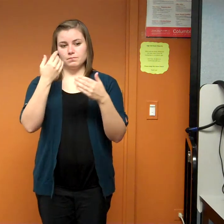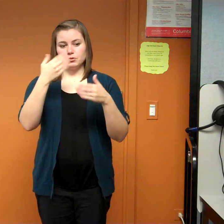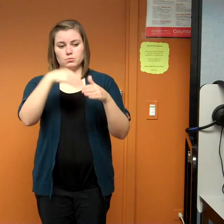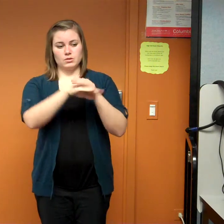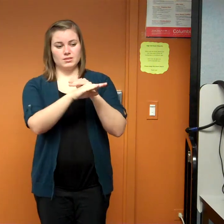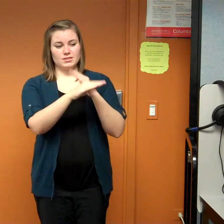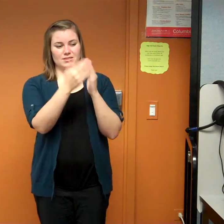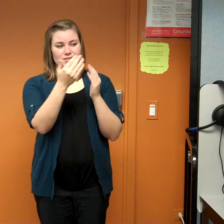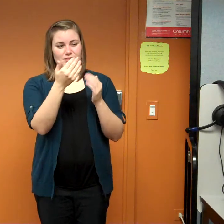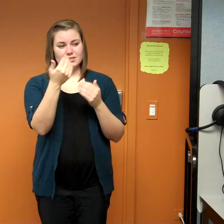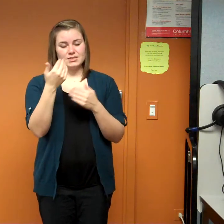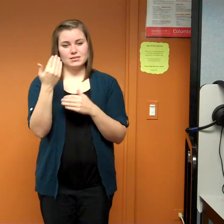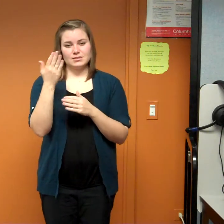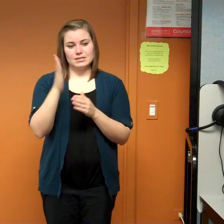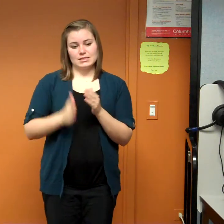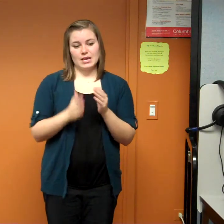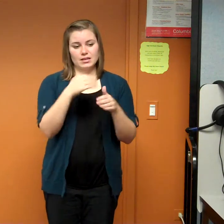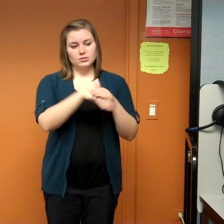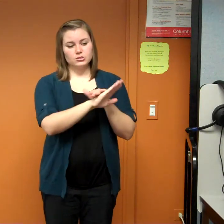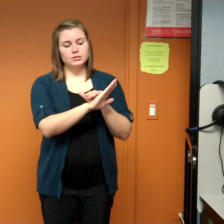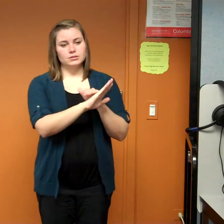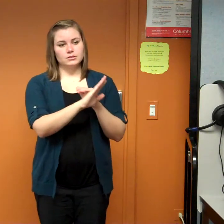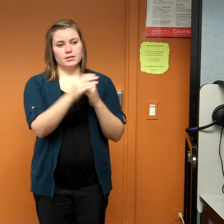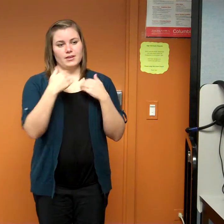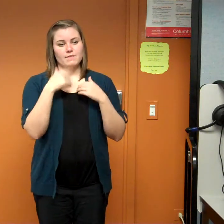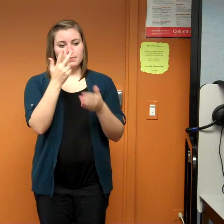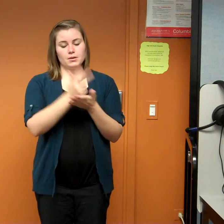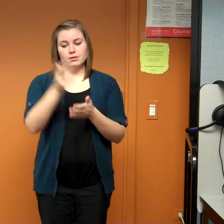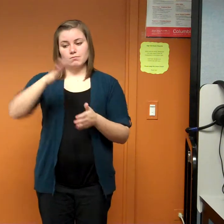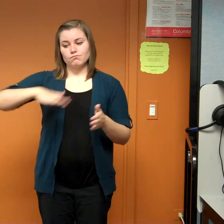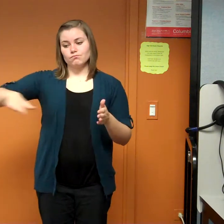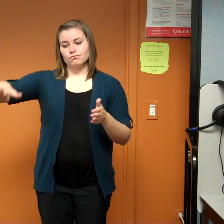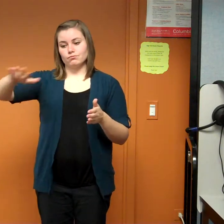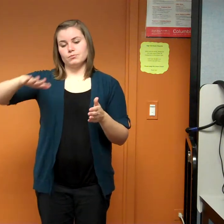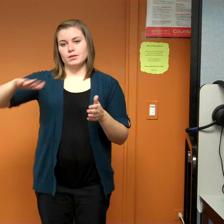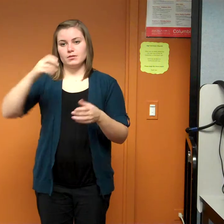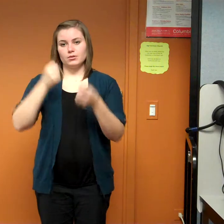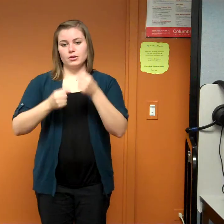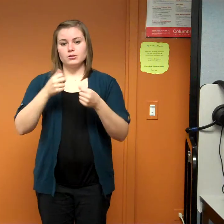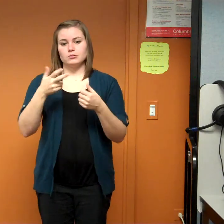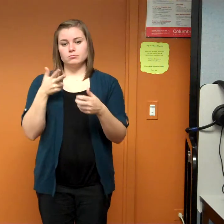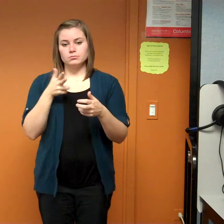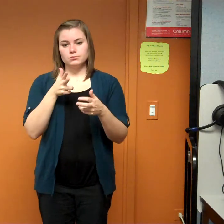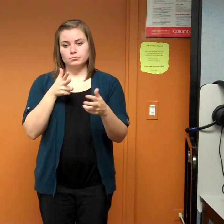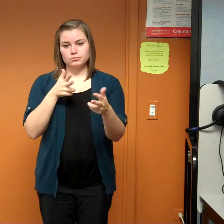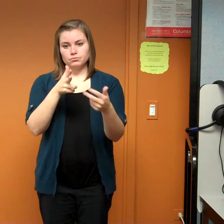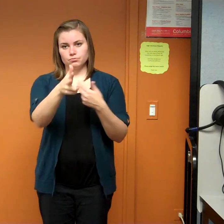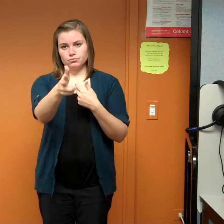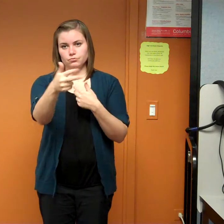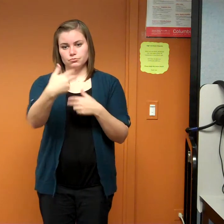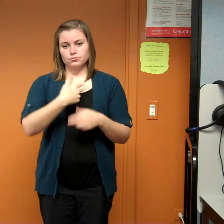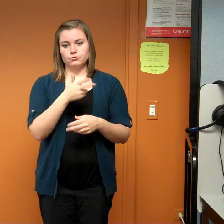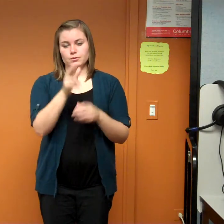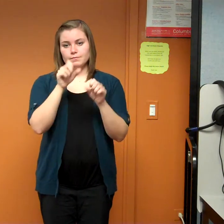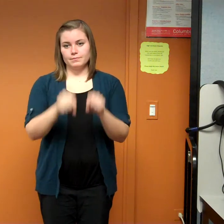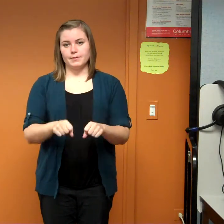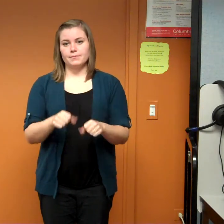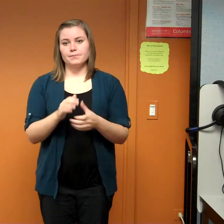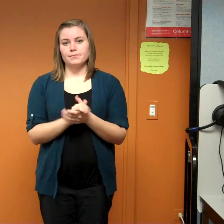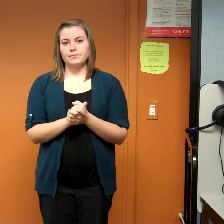alcove area, and then there's a parking lot directly across from it, and cars can drive in between, and then there's a walkway in between. And this ambulance